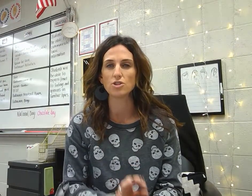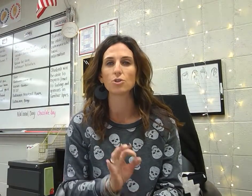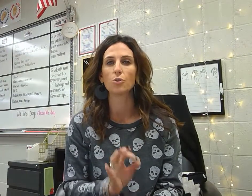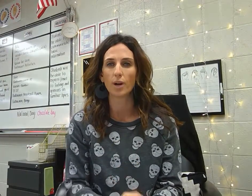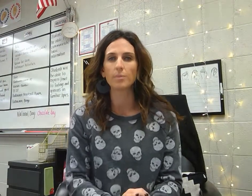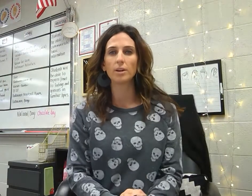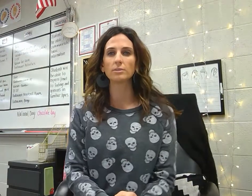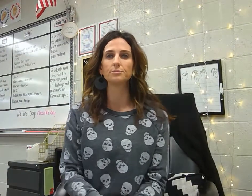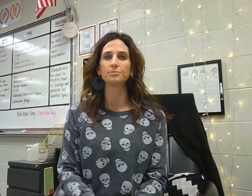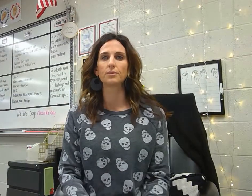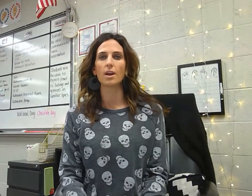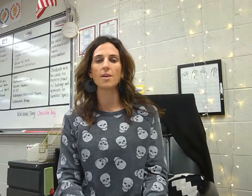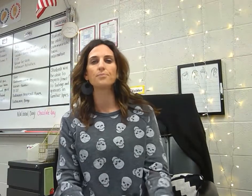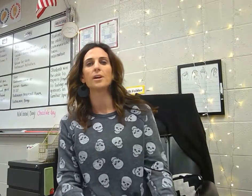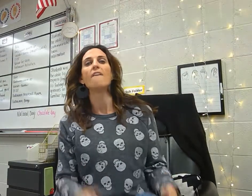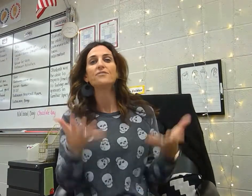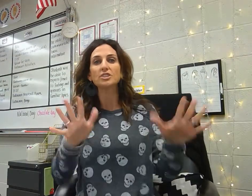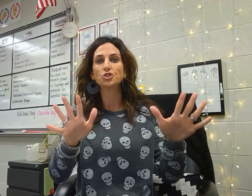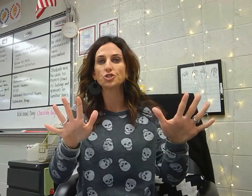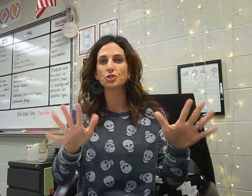facial grammar. Okay.